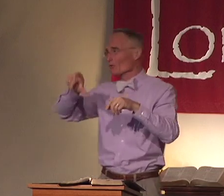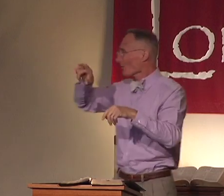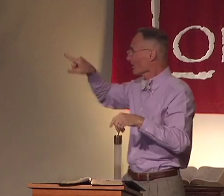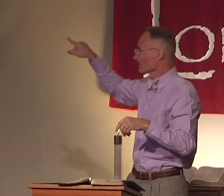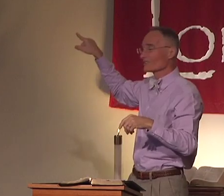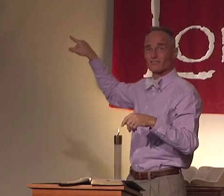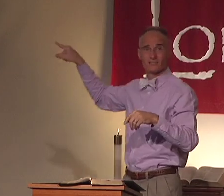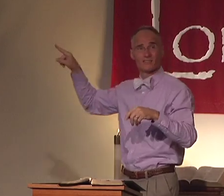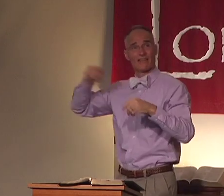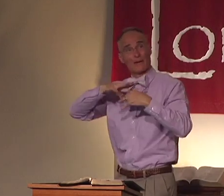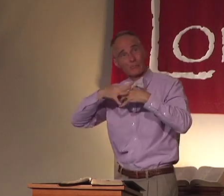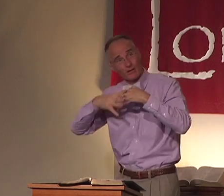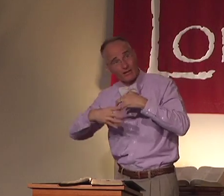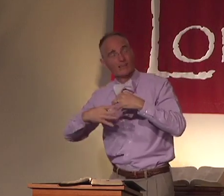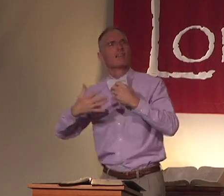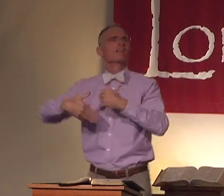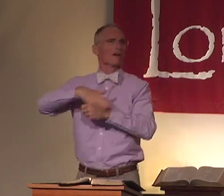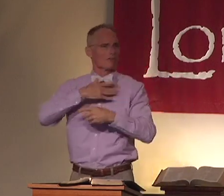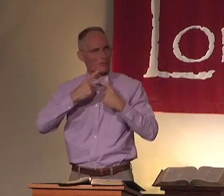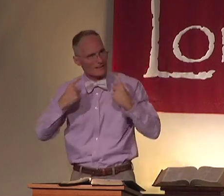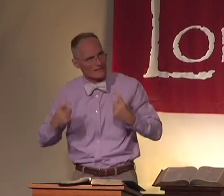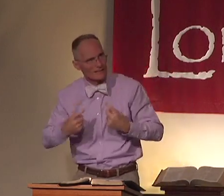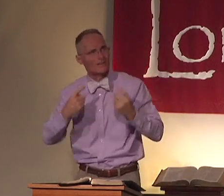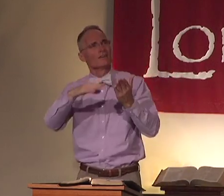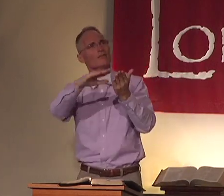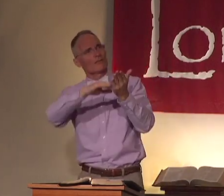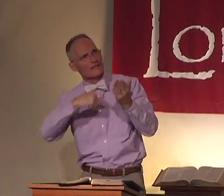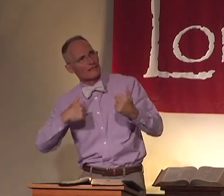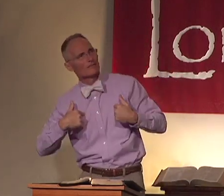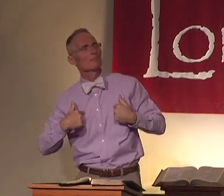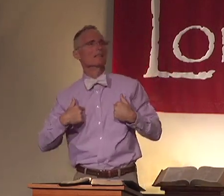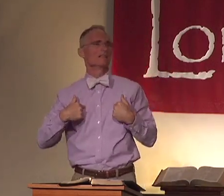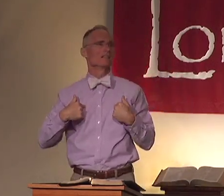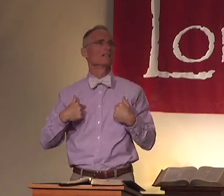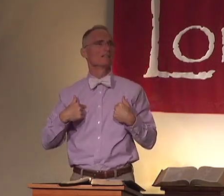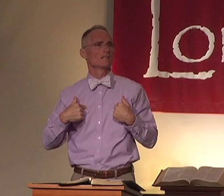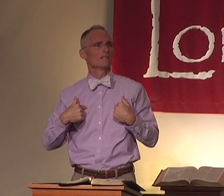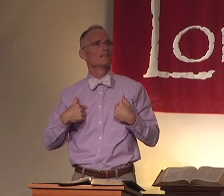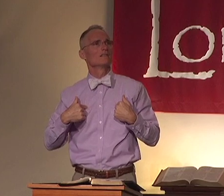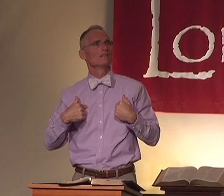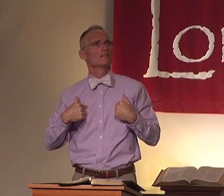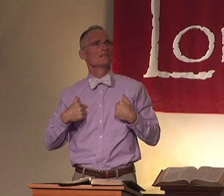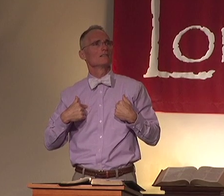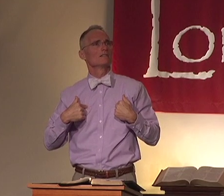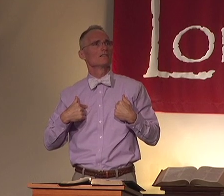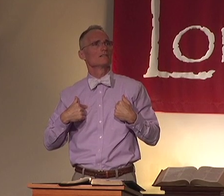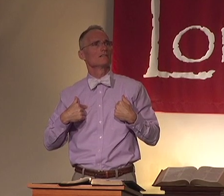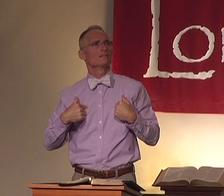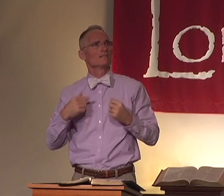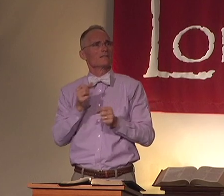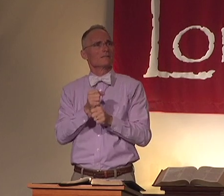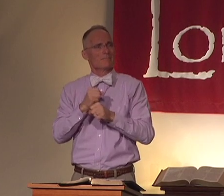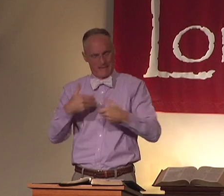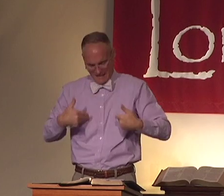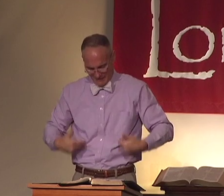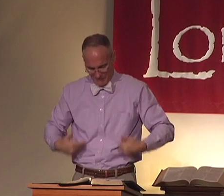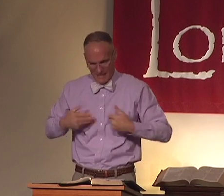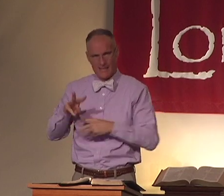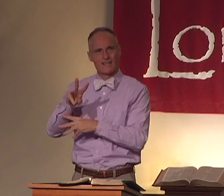your work on that cross, the blood that covered my sin, that forgiveness that was given to me,